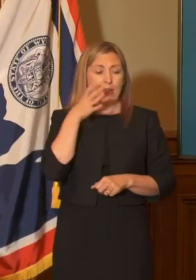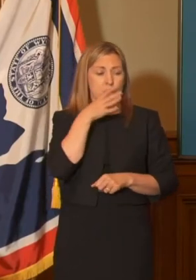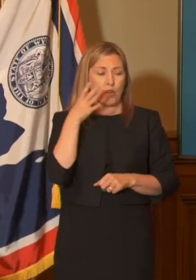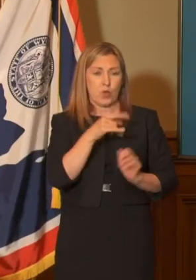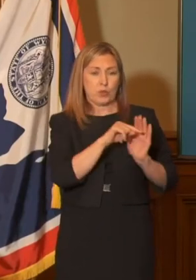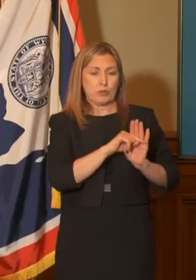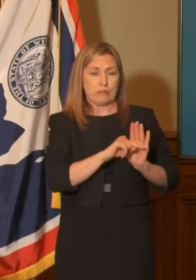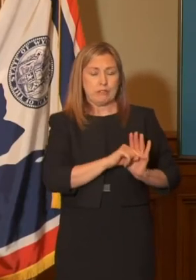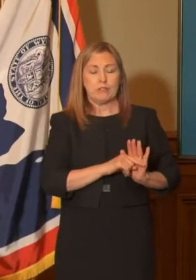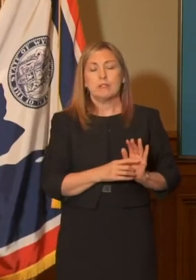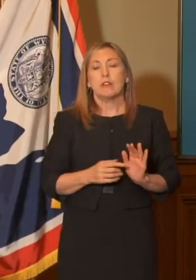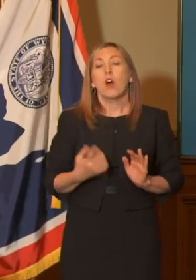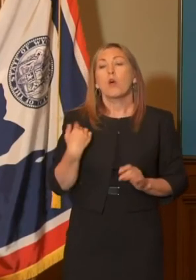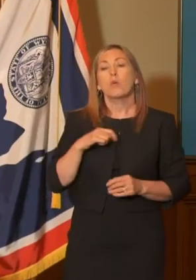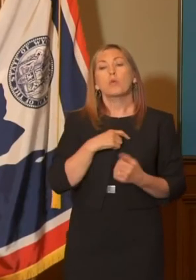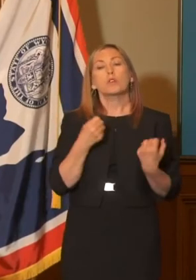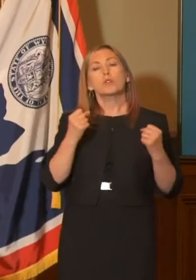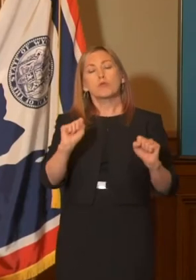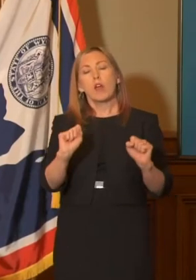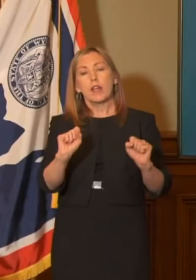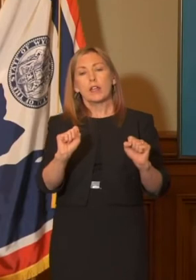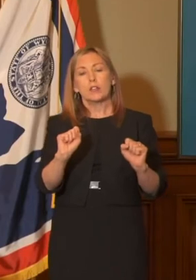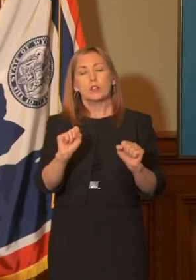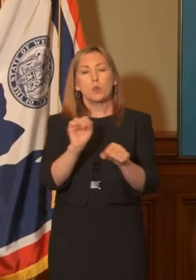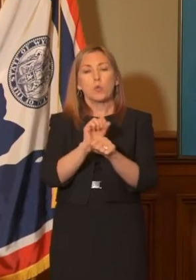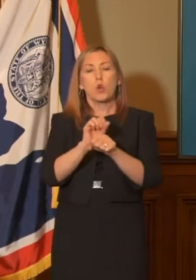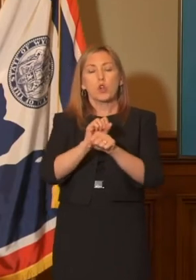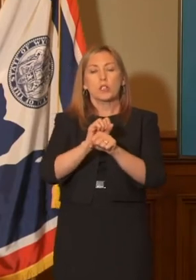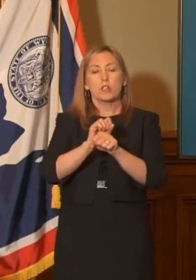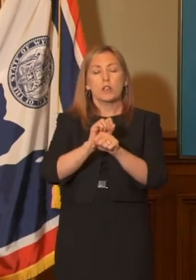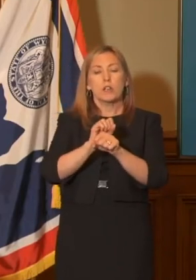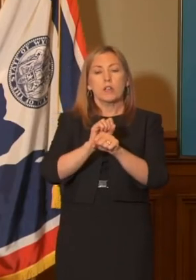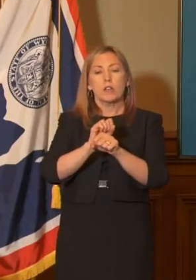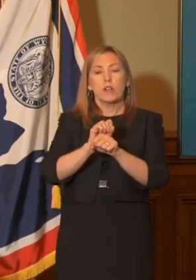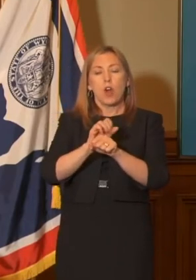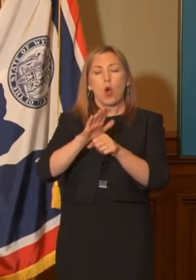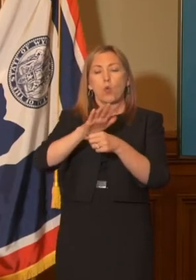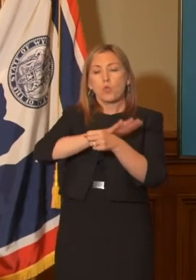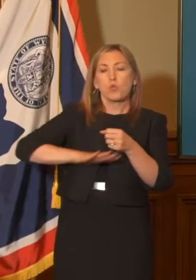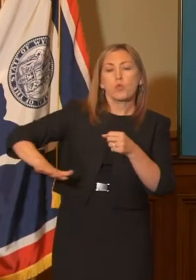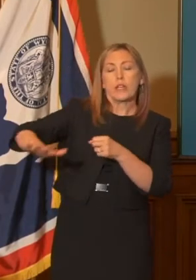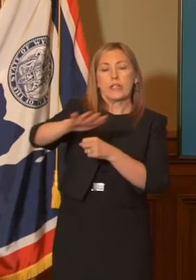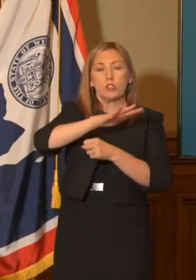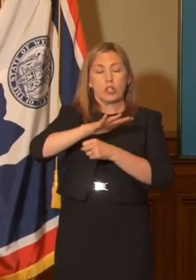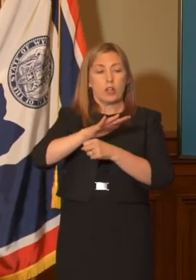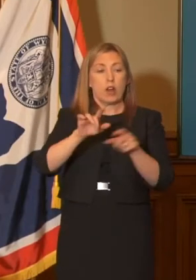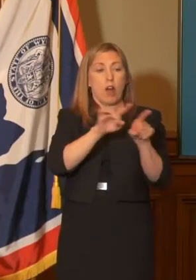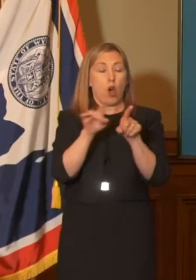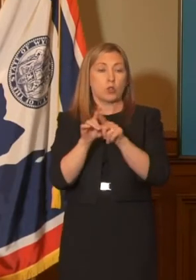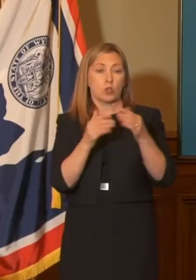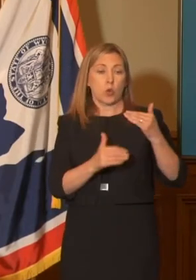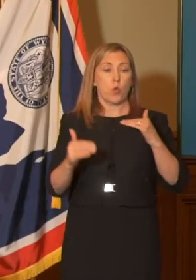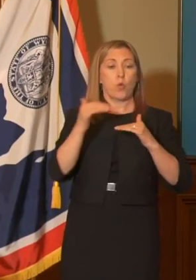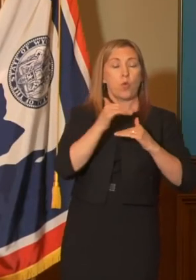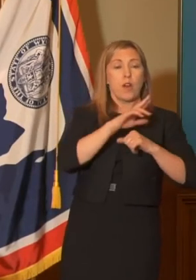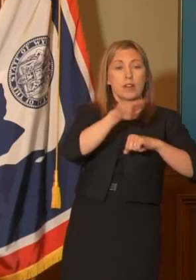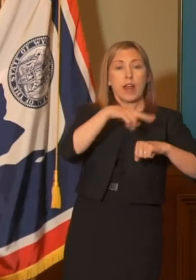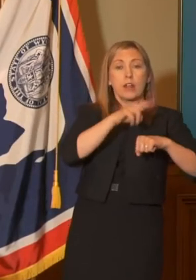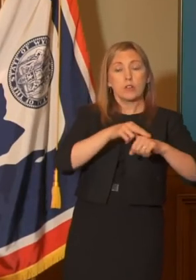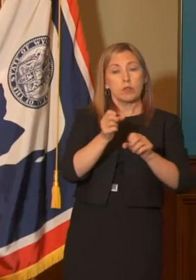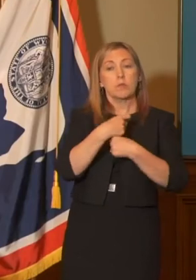So we're trying to work really regionally and nationally to figure out a way that we can make sure we have a